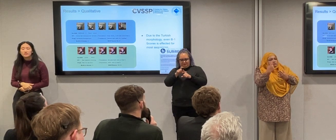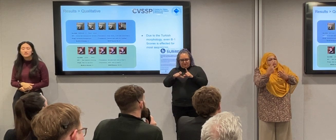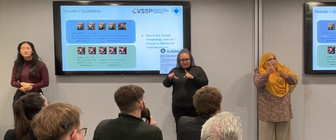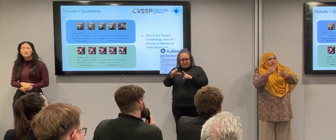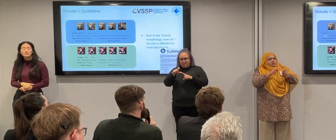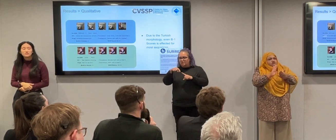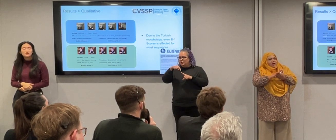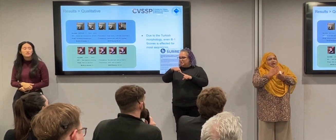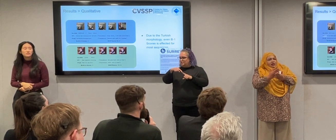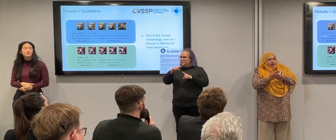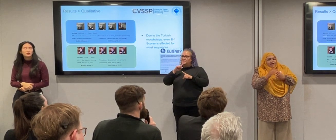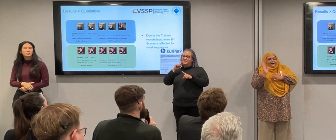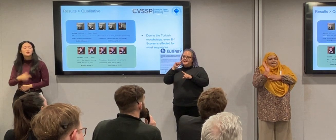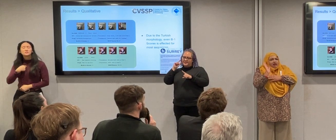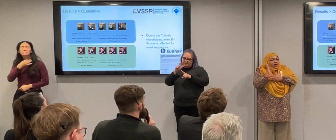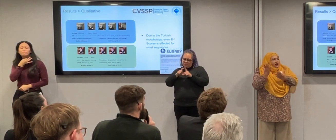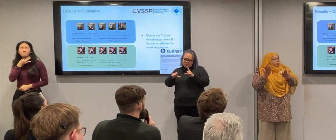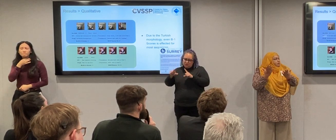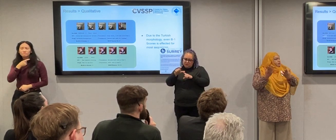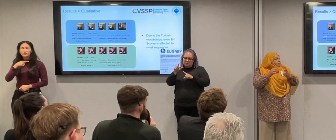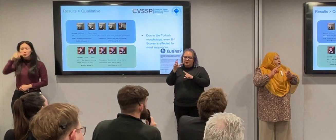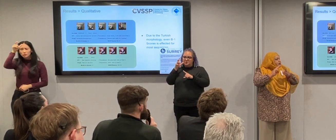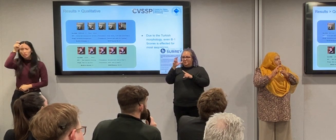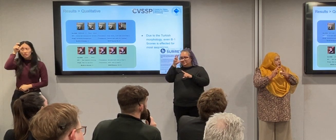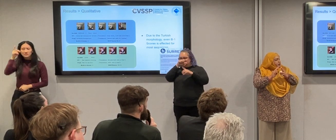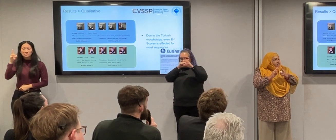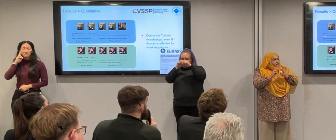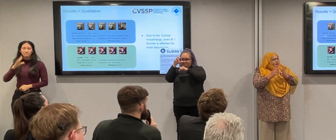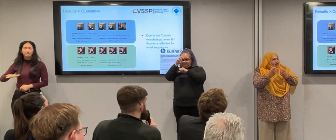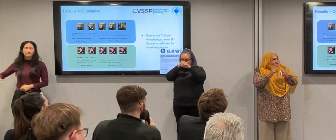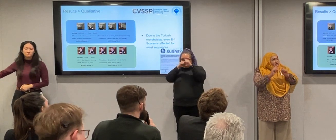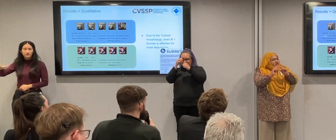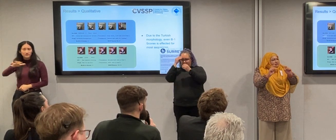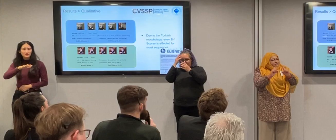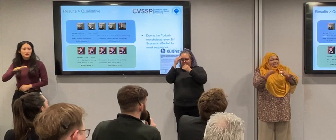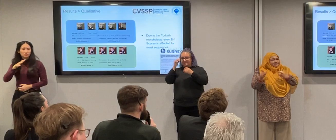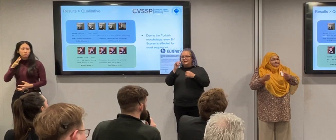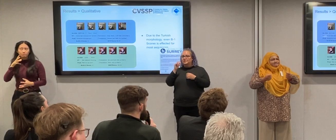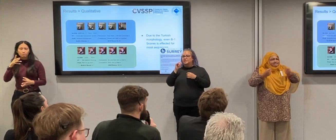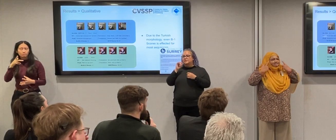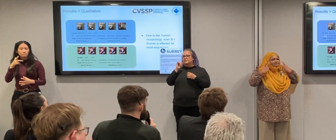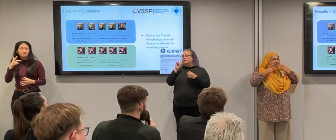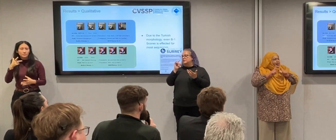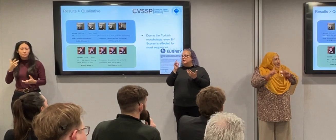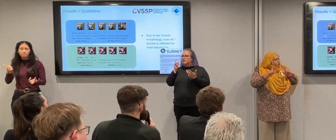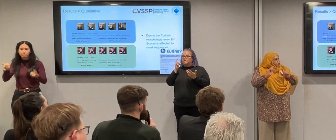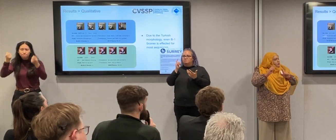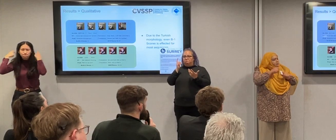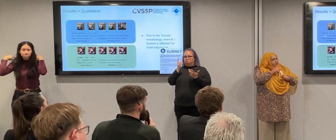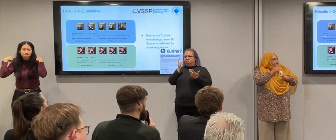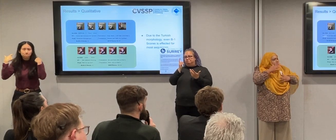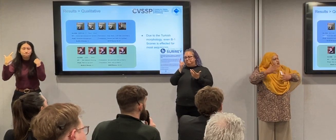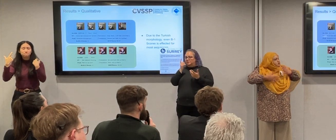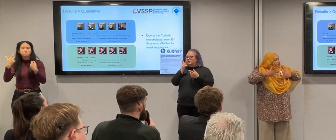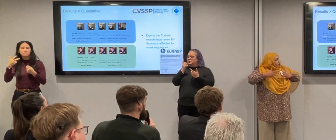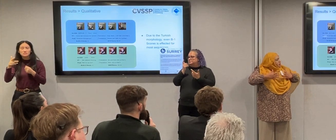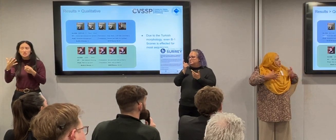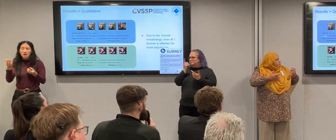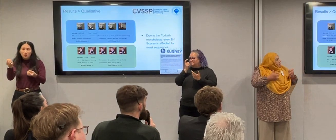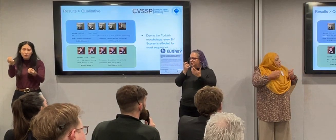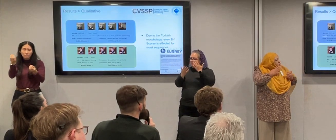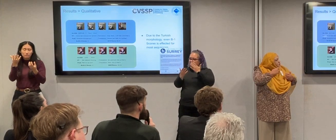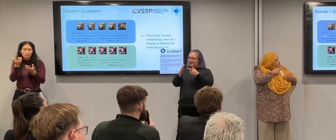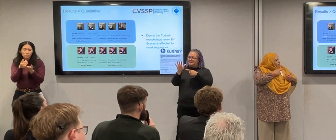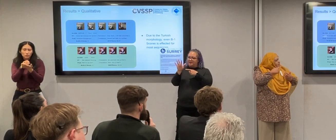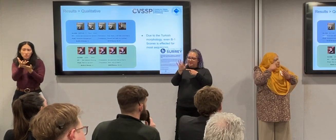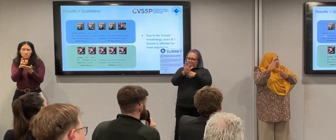Will the Turkish deaf community be missing out information from InVision interpreters or films because they may not